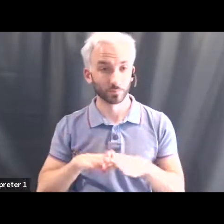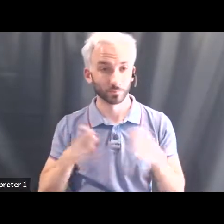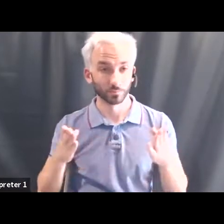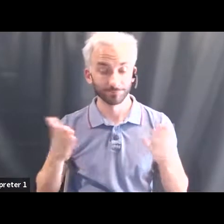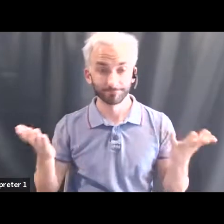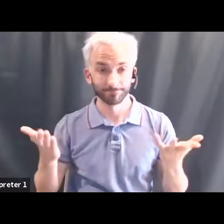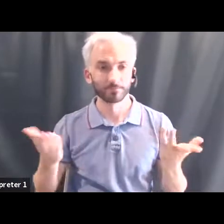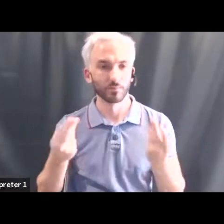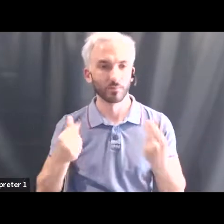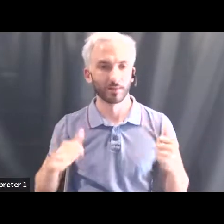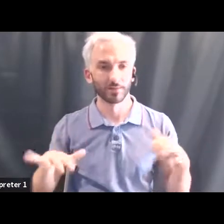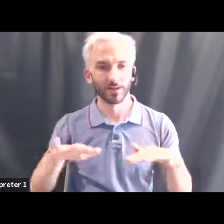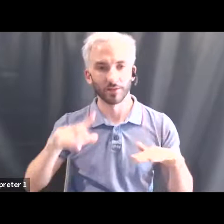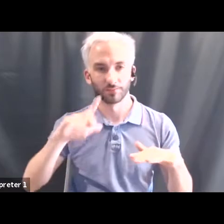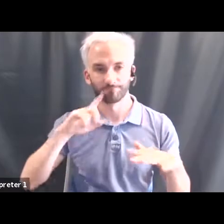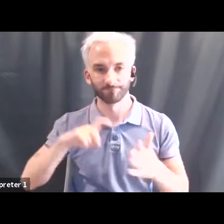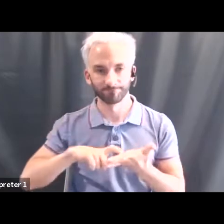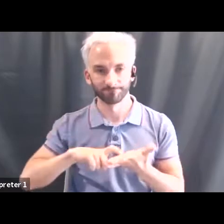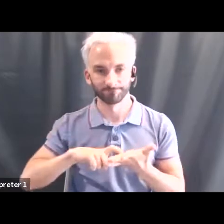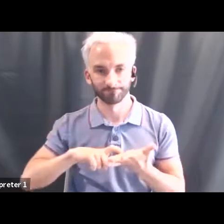acknowledgement.